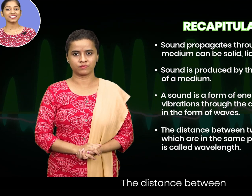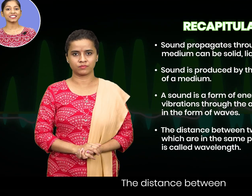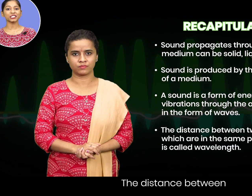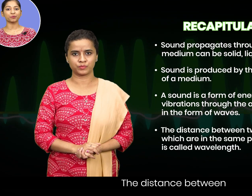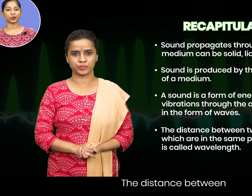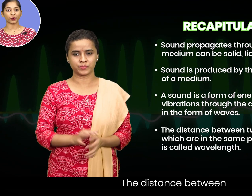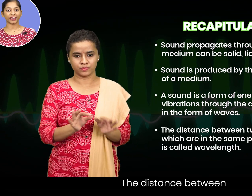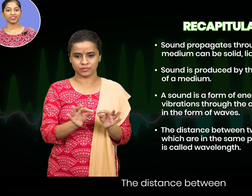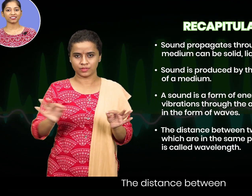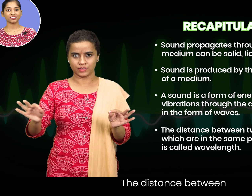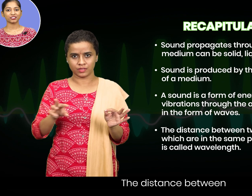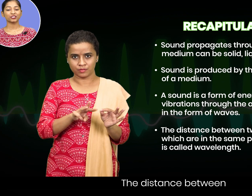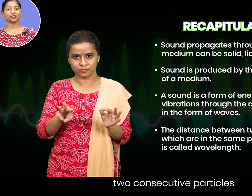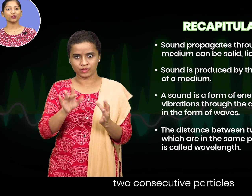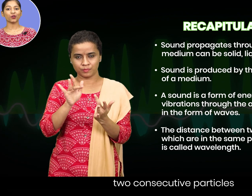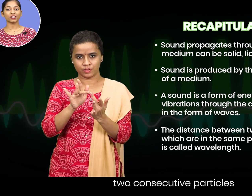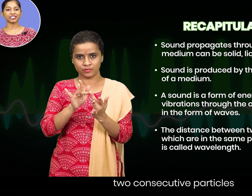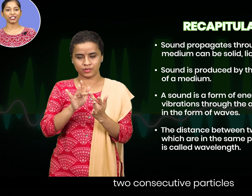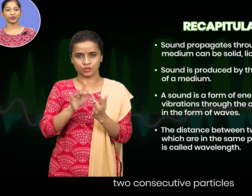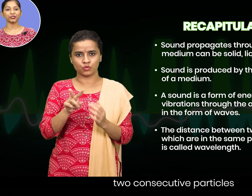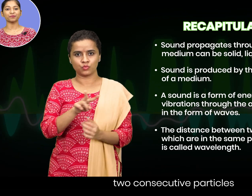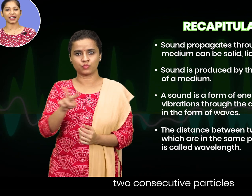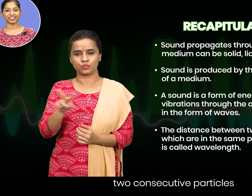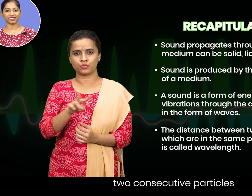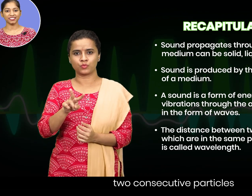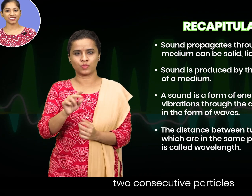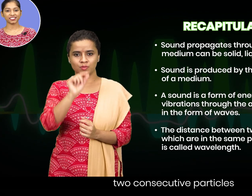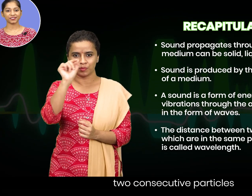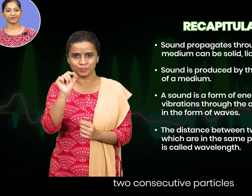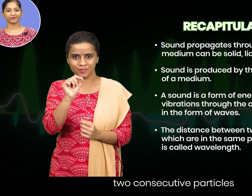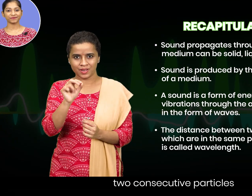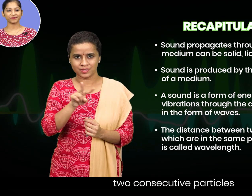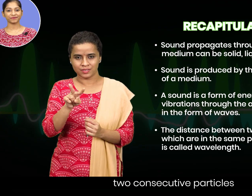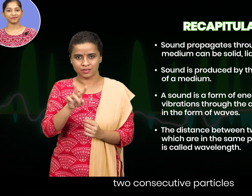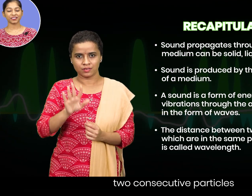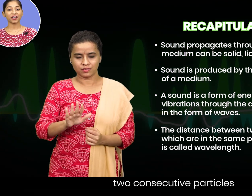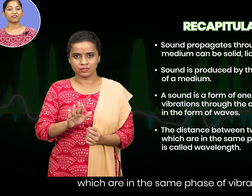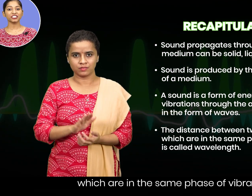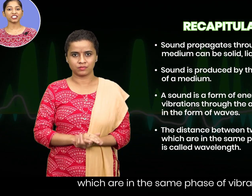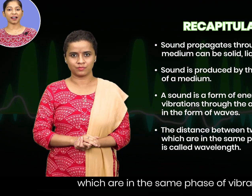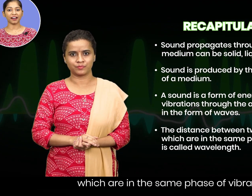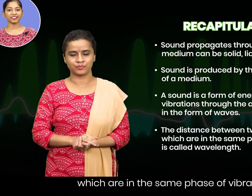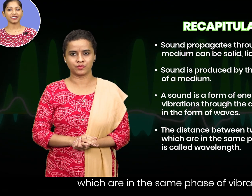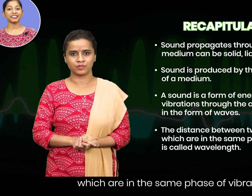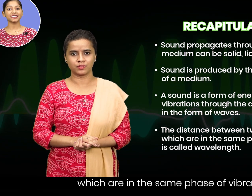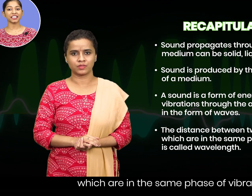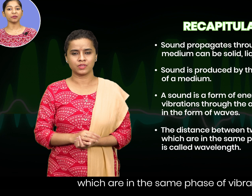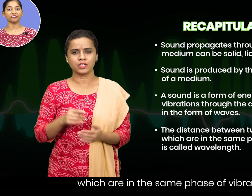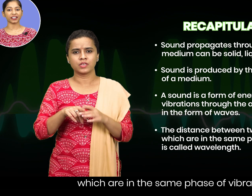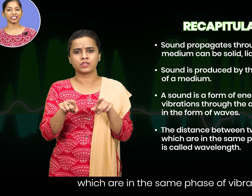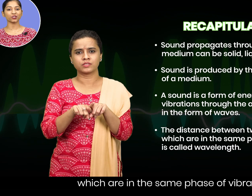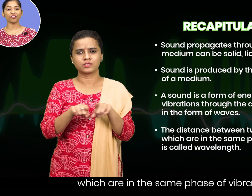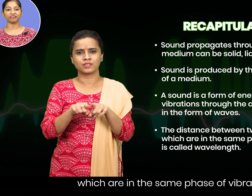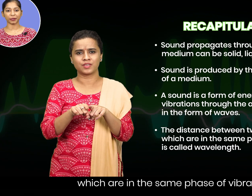The distance between two consecutive particles which are in the